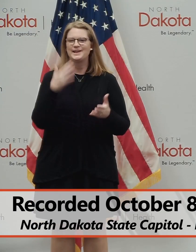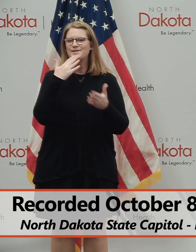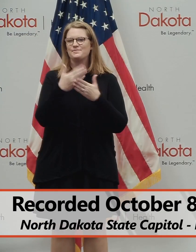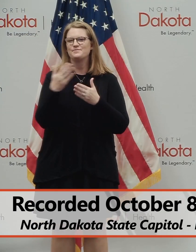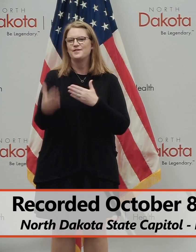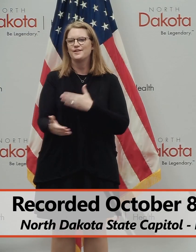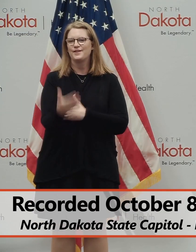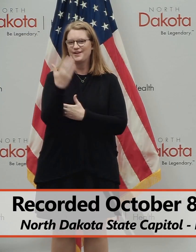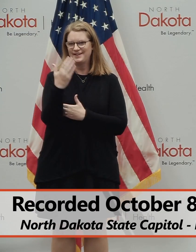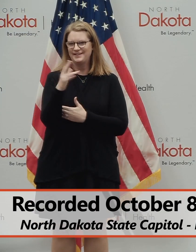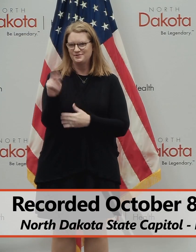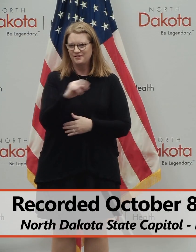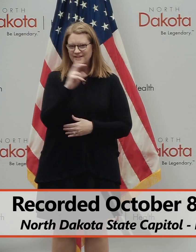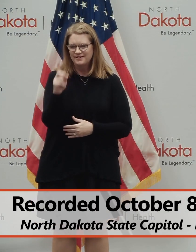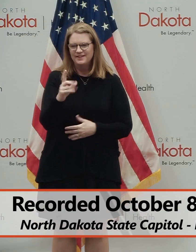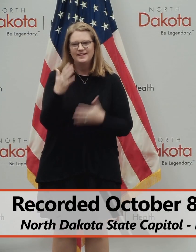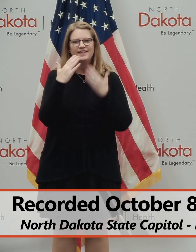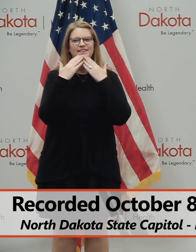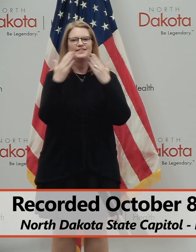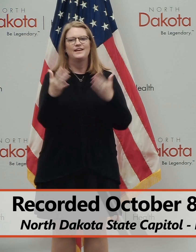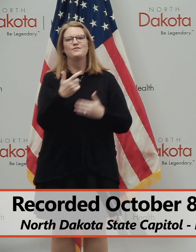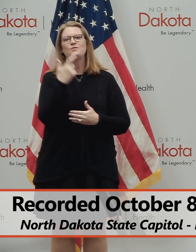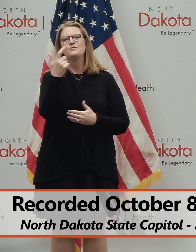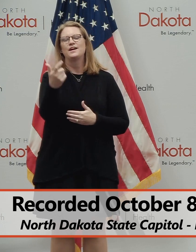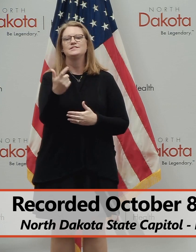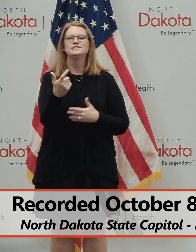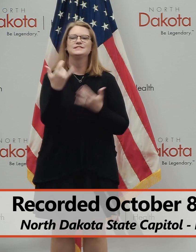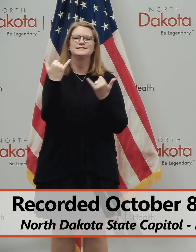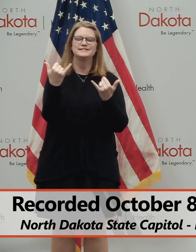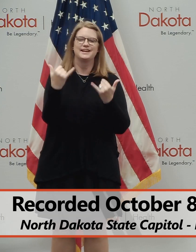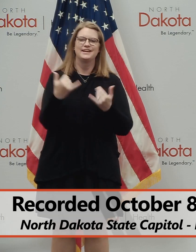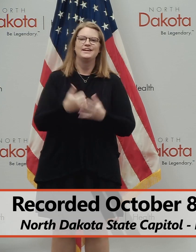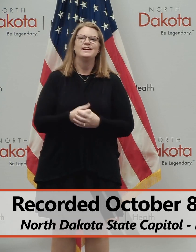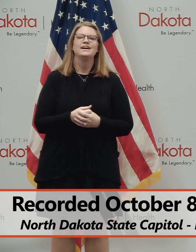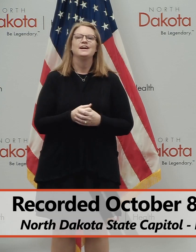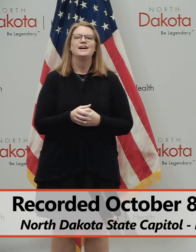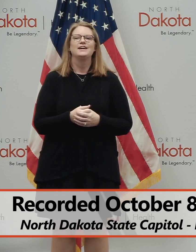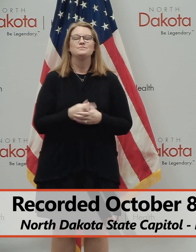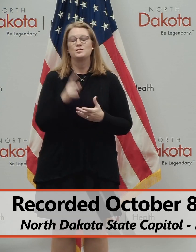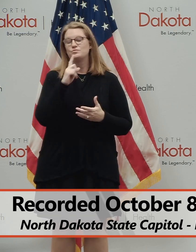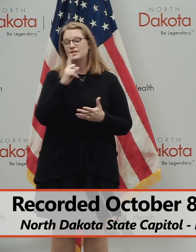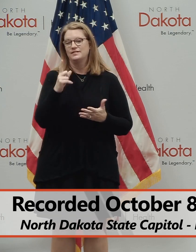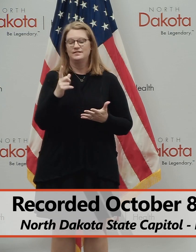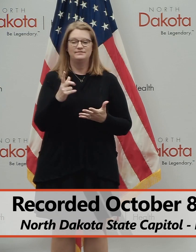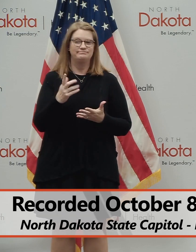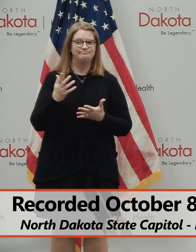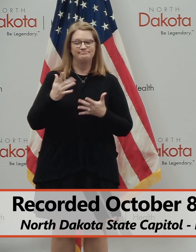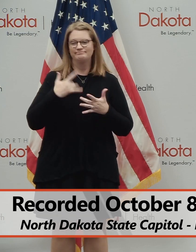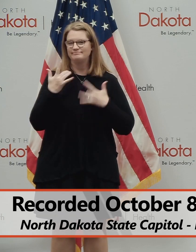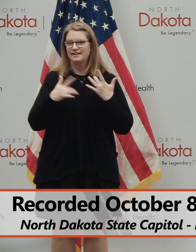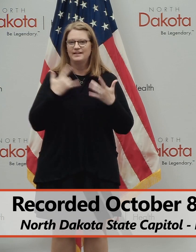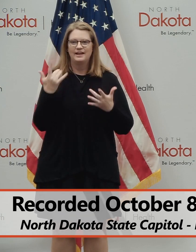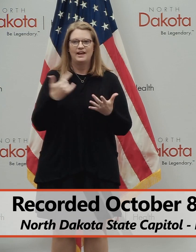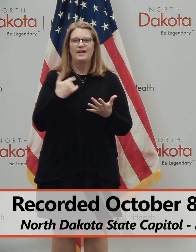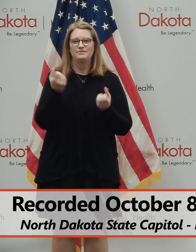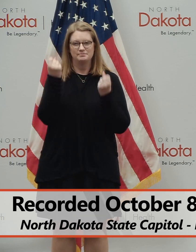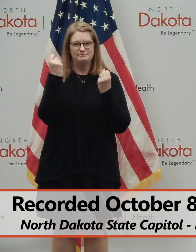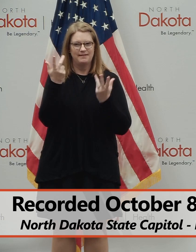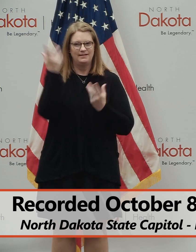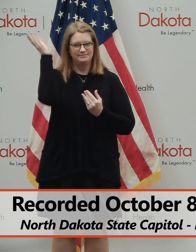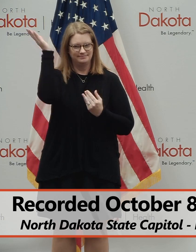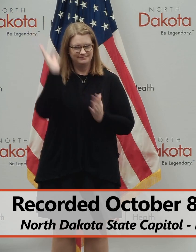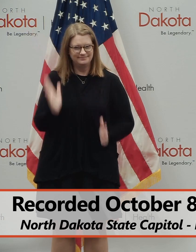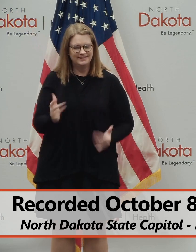Morning, North Dakota. Thank you for joining us for our press briefing on COVID. We're pleased to have a great lineup today of